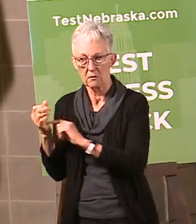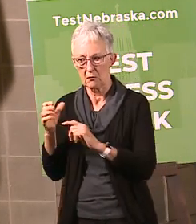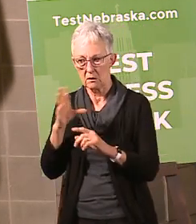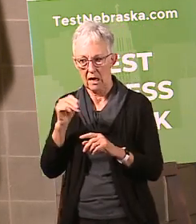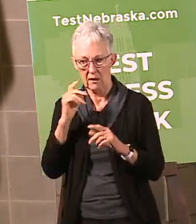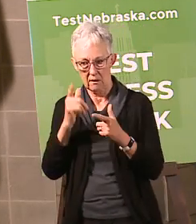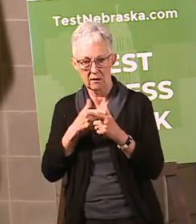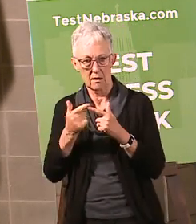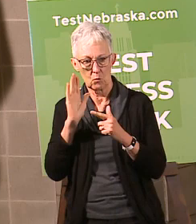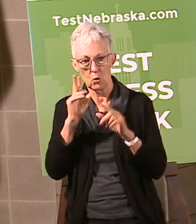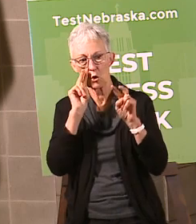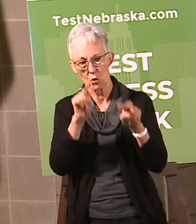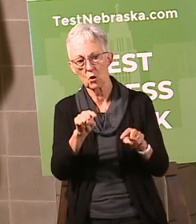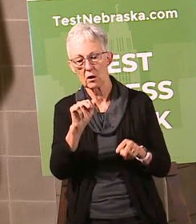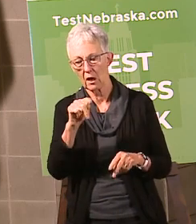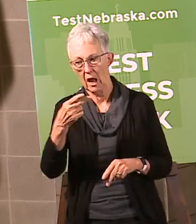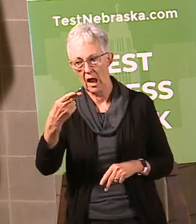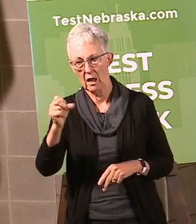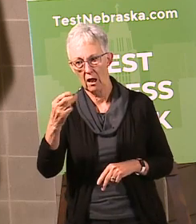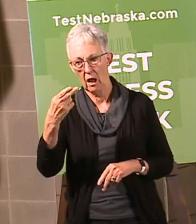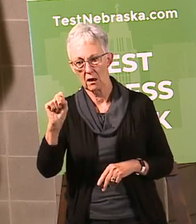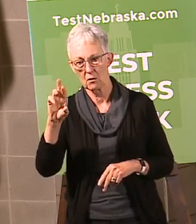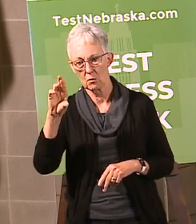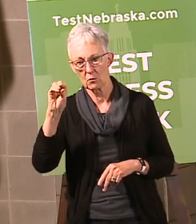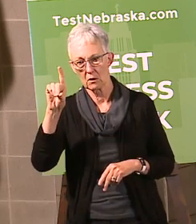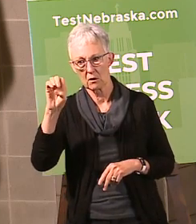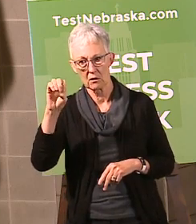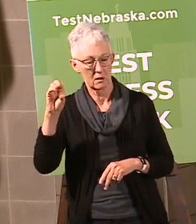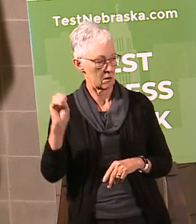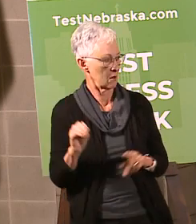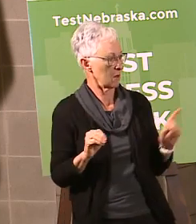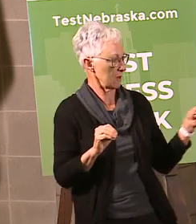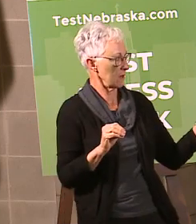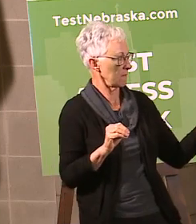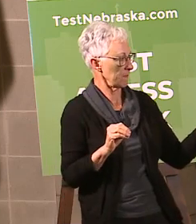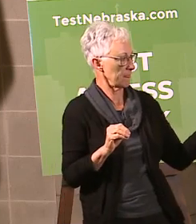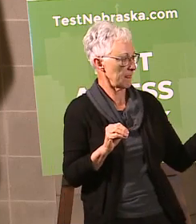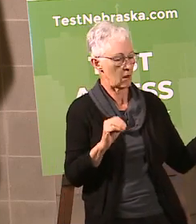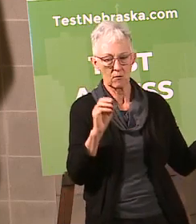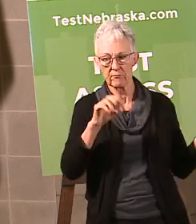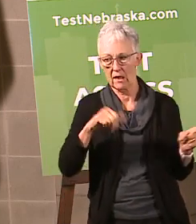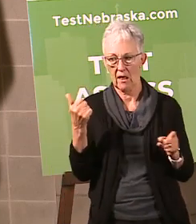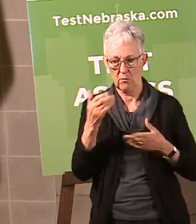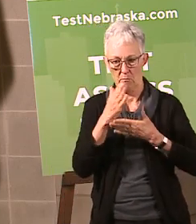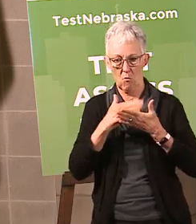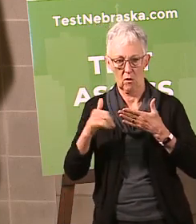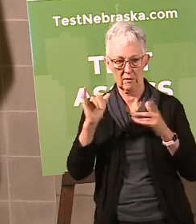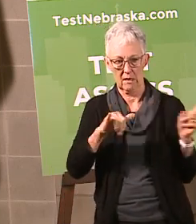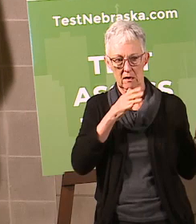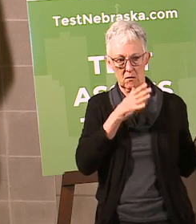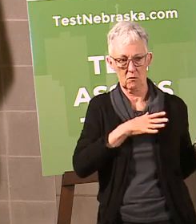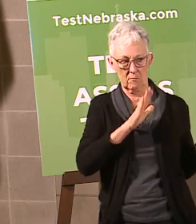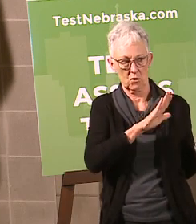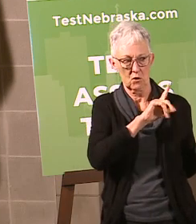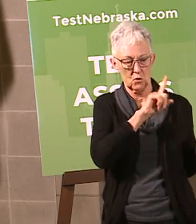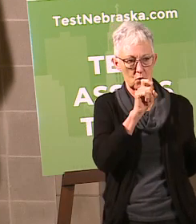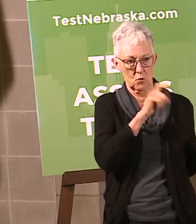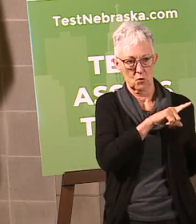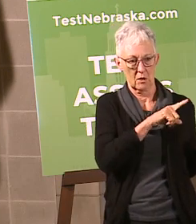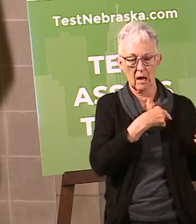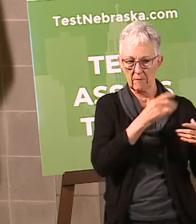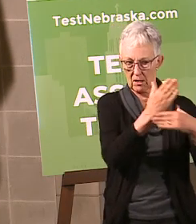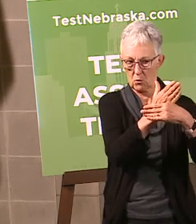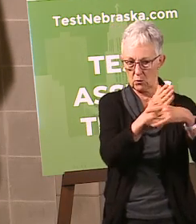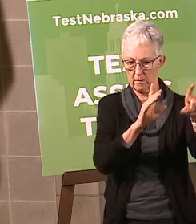rodeo, high school rodeo. And that actually reminds me, I just missed a second part of the question here from Nicole Ebat from KPTM. So sorry, Taylor, I'm going to interrupt you a